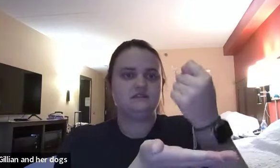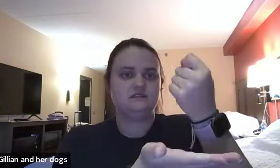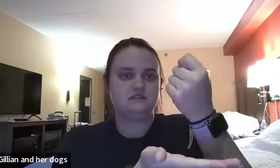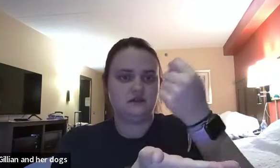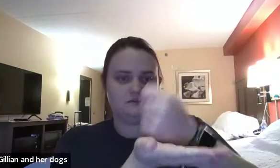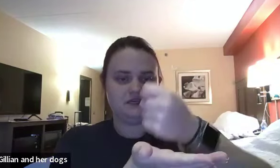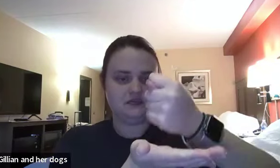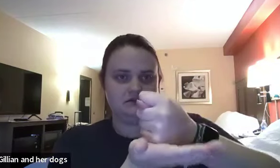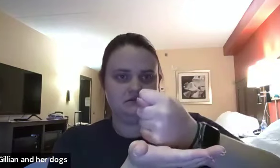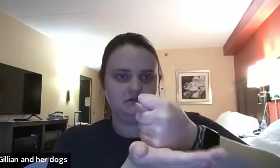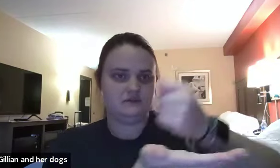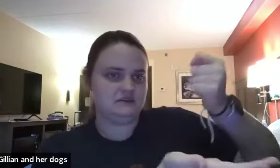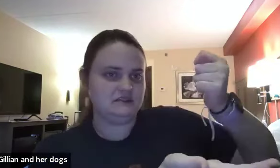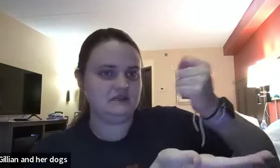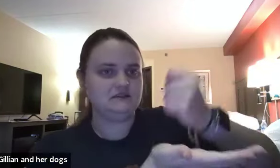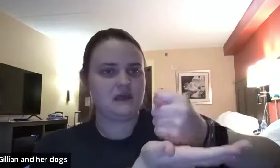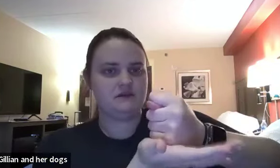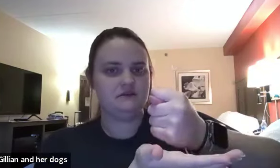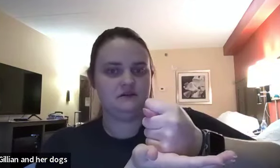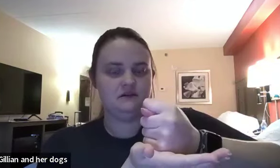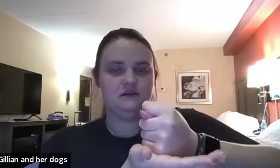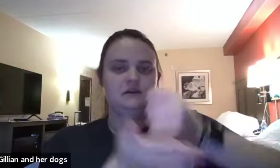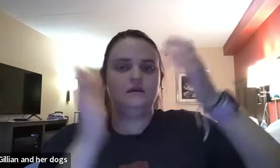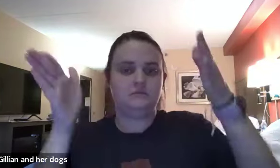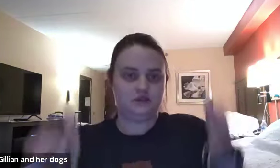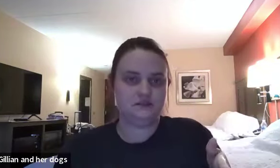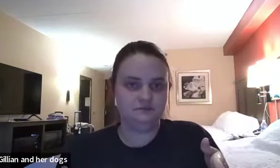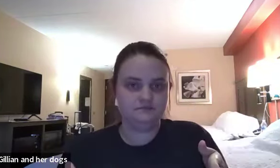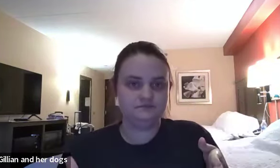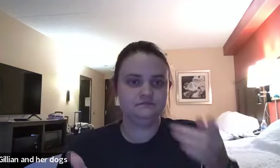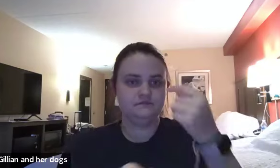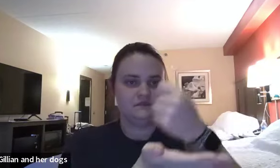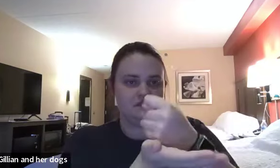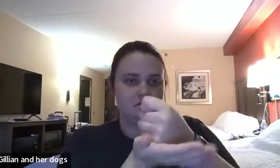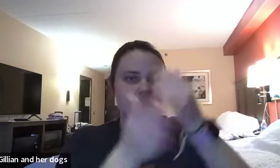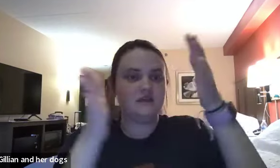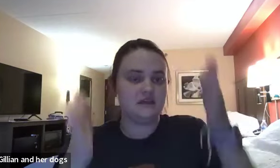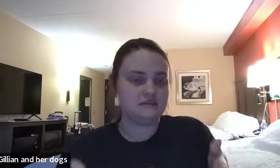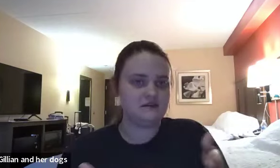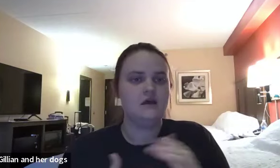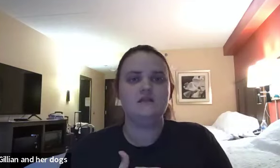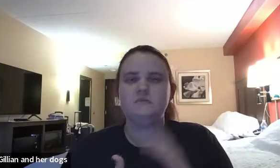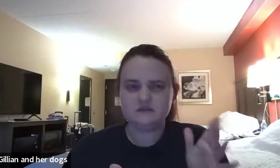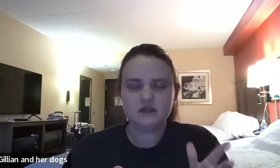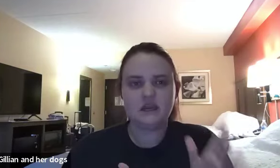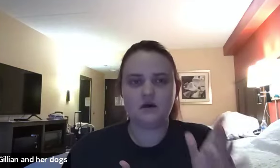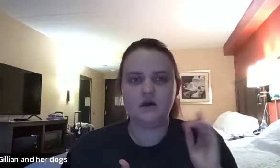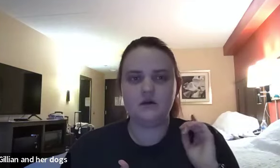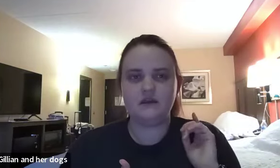was therapy, the T tapping, person, therapist. The best I can help, I